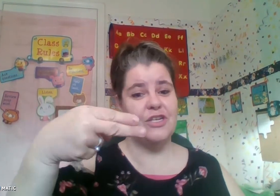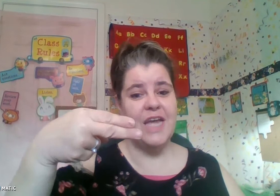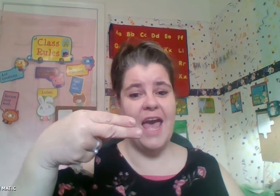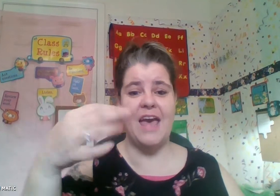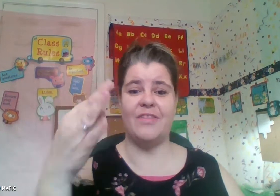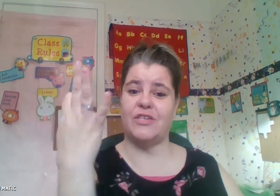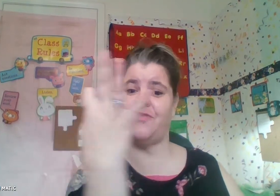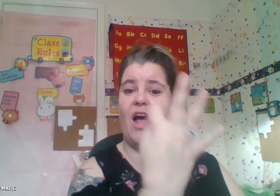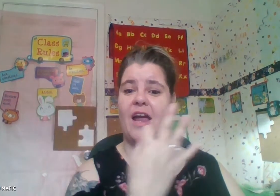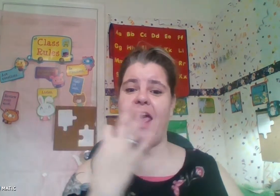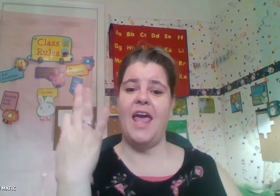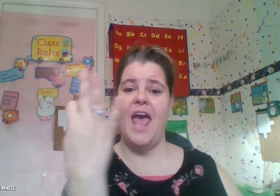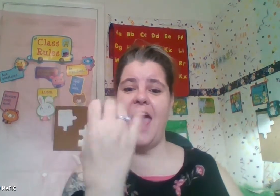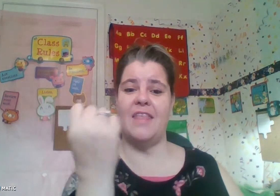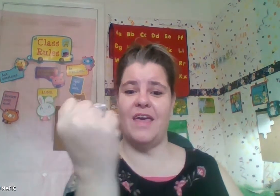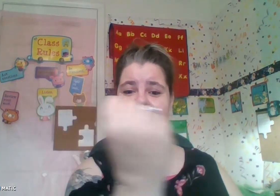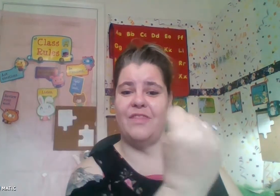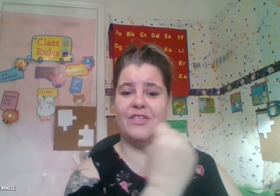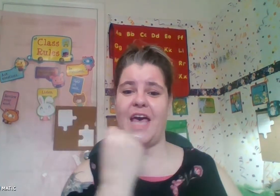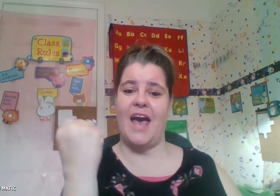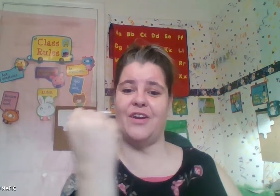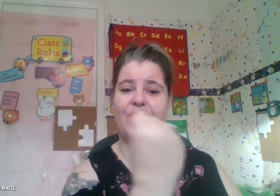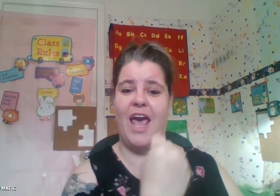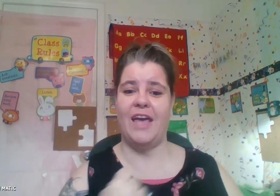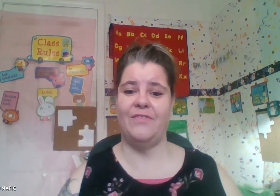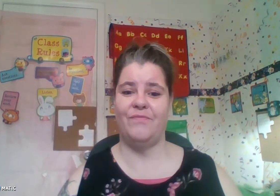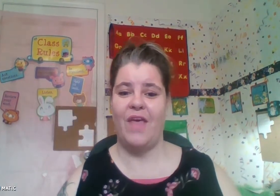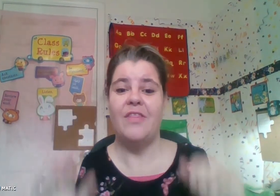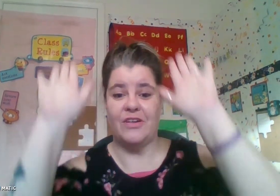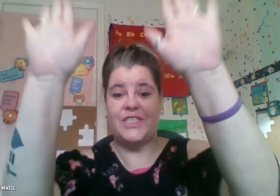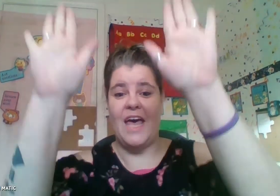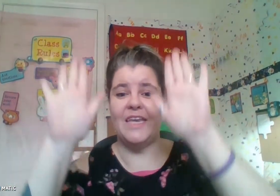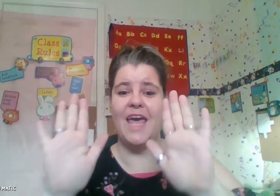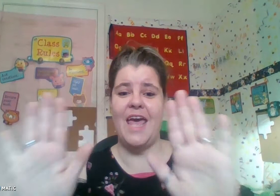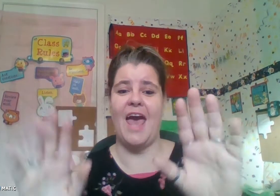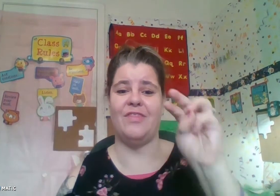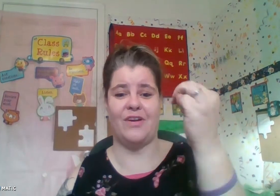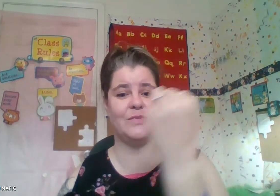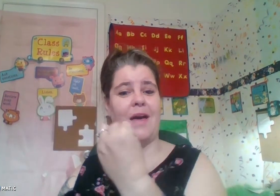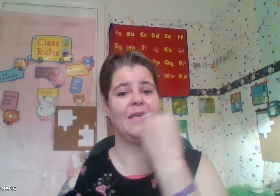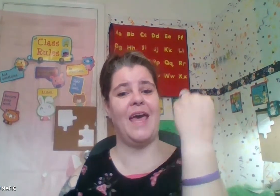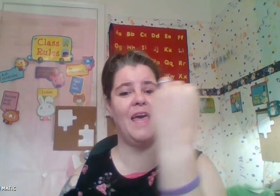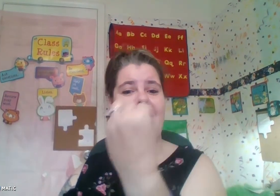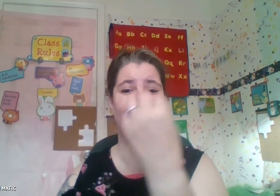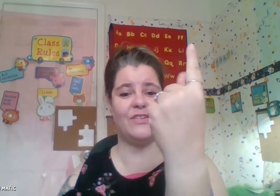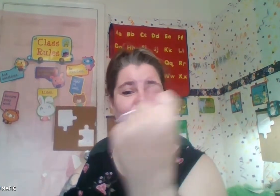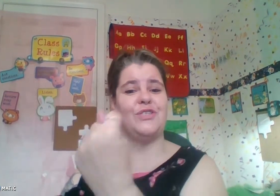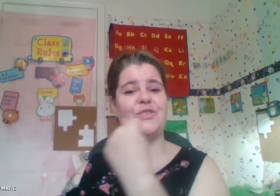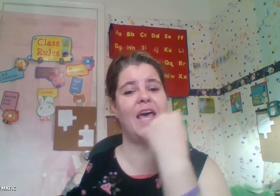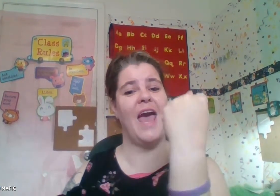Thursday and there's Friday, and then there's Saturday. There's Sunday and there's Monday, there's Tuesday